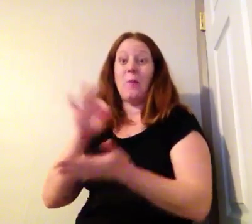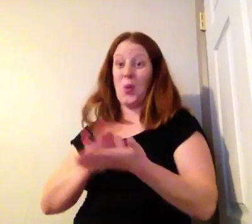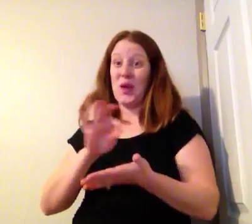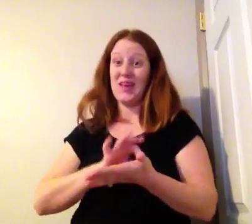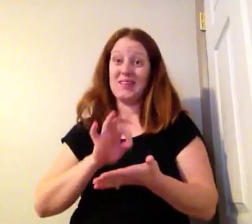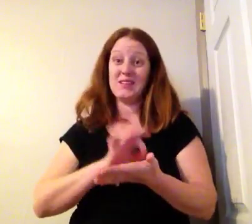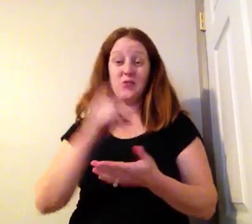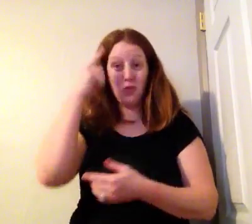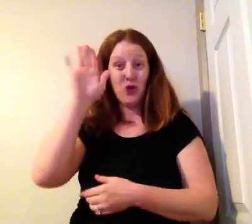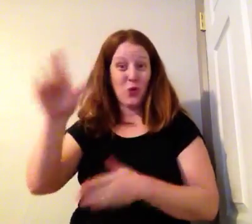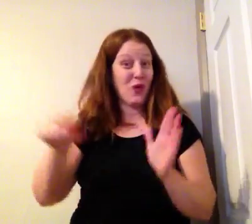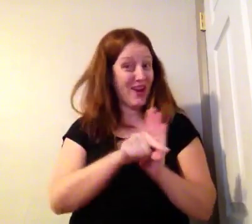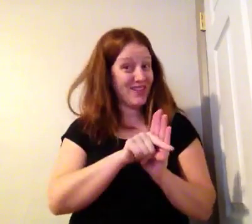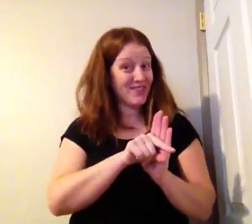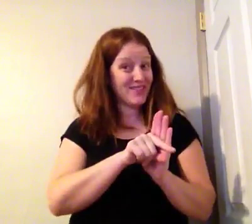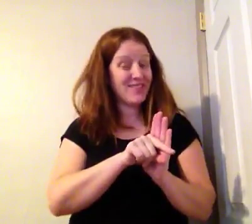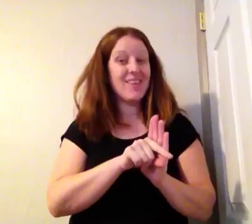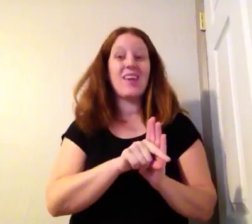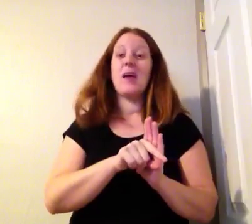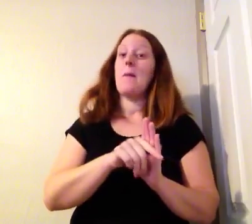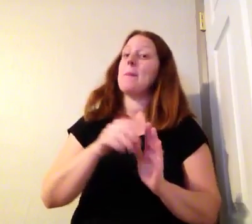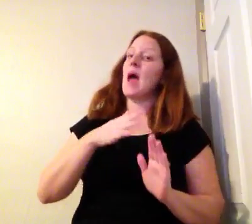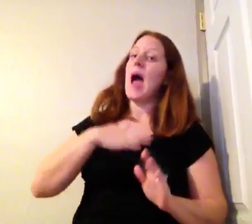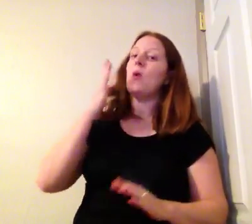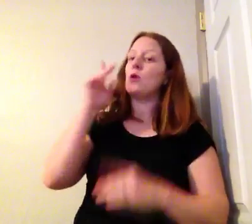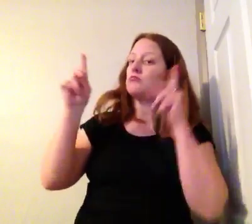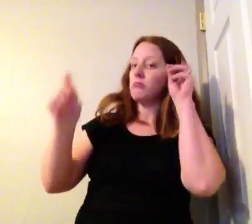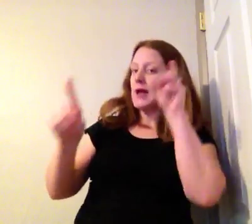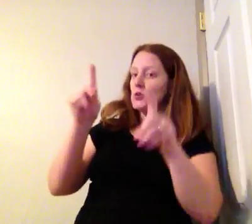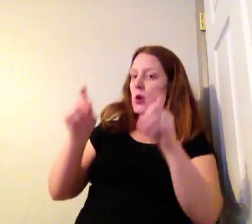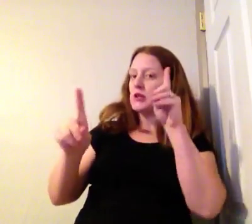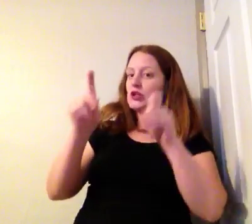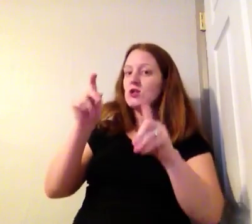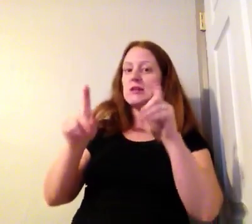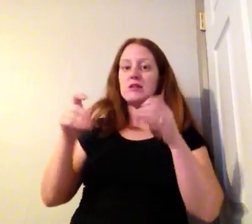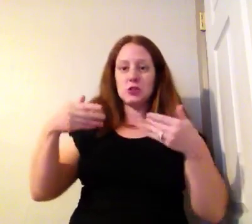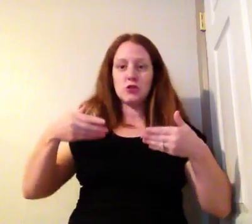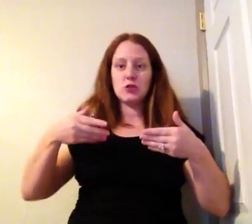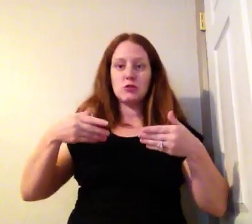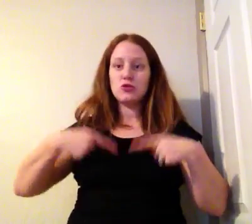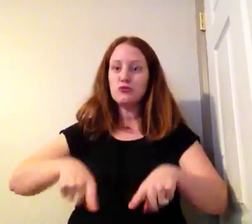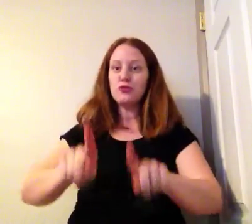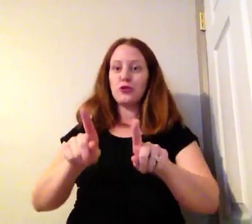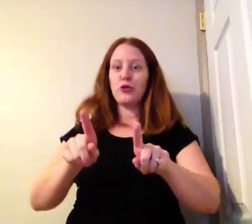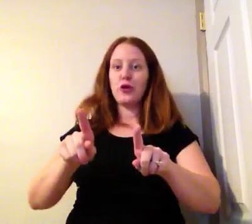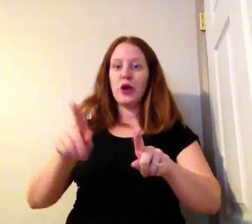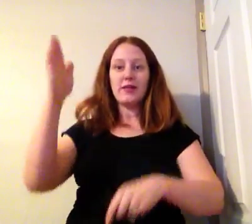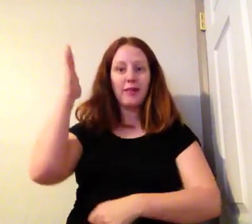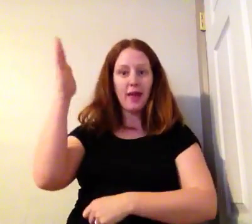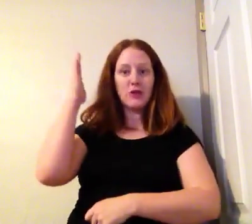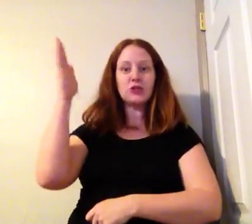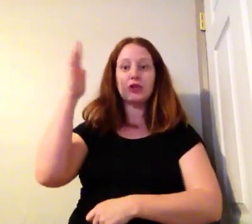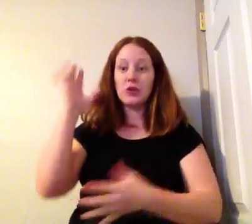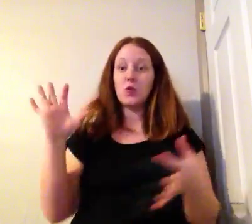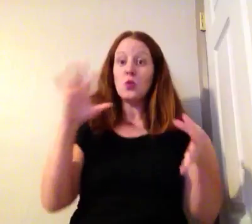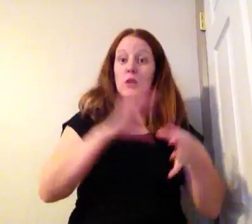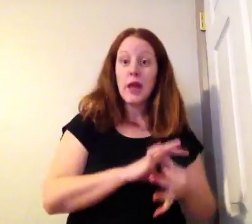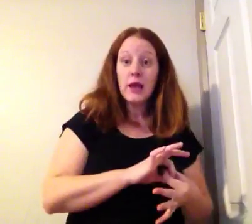questions, will be more difficult than these questions, during the lecture, related to the subject that I just taught